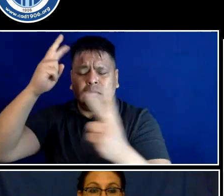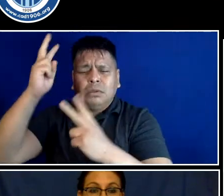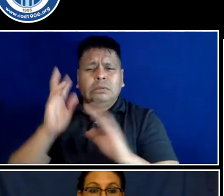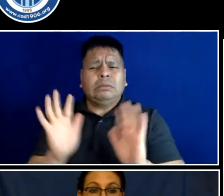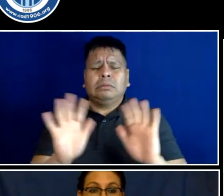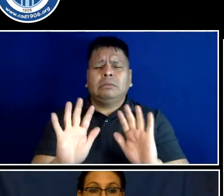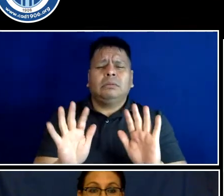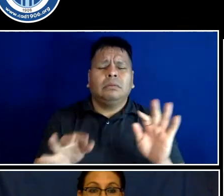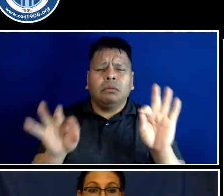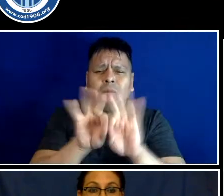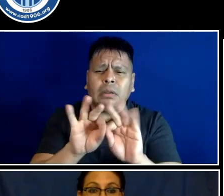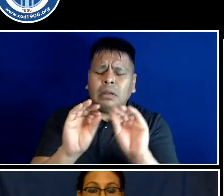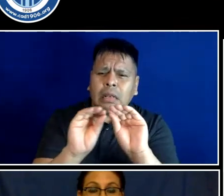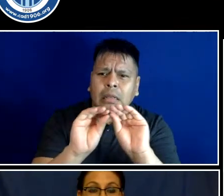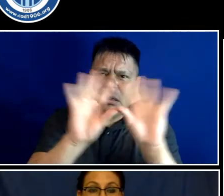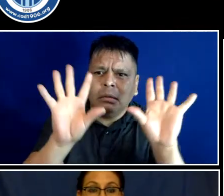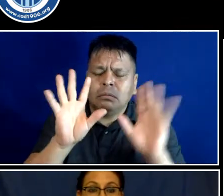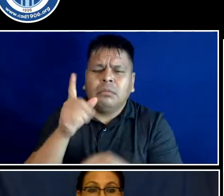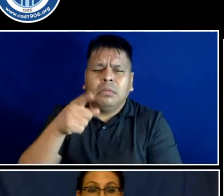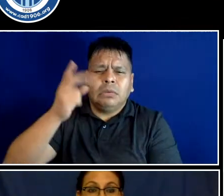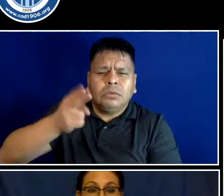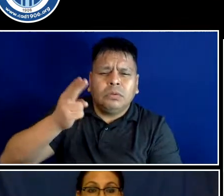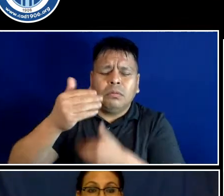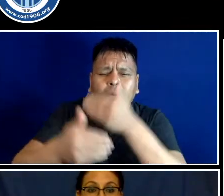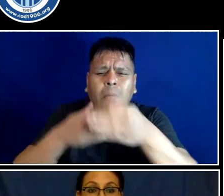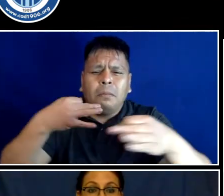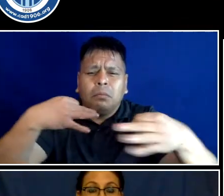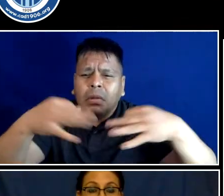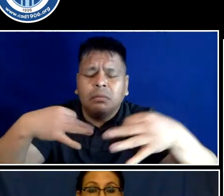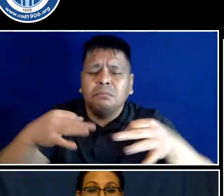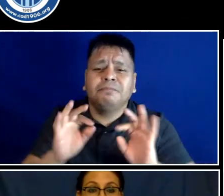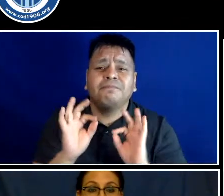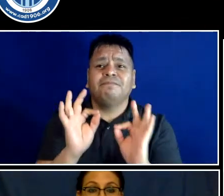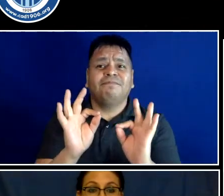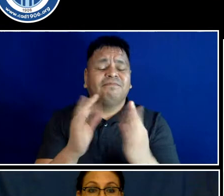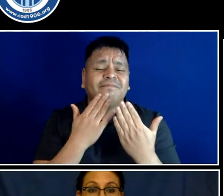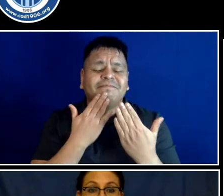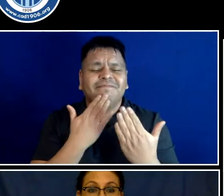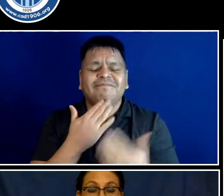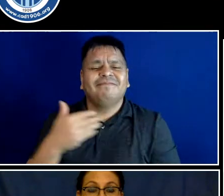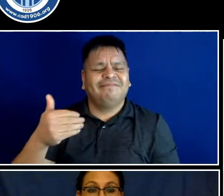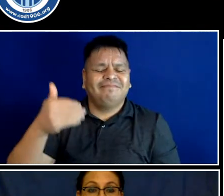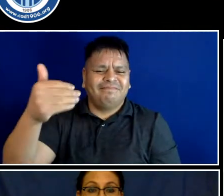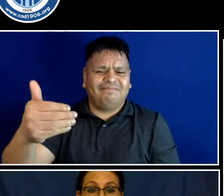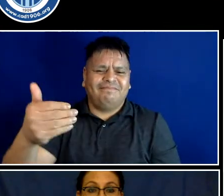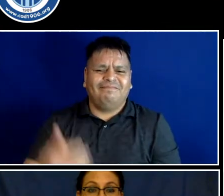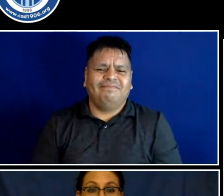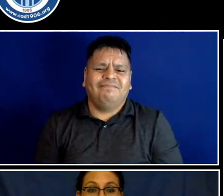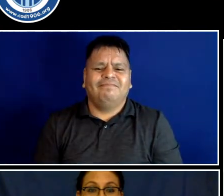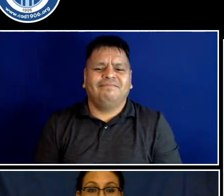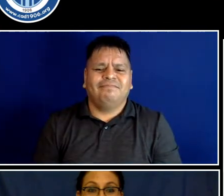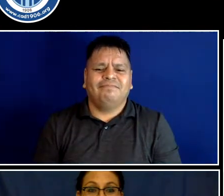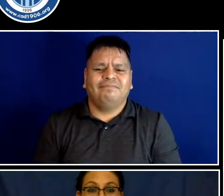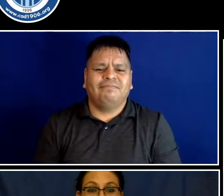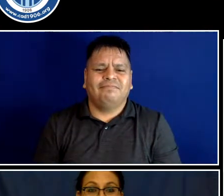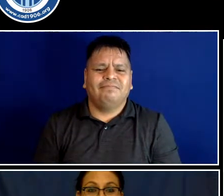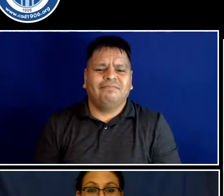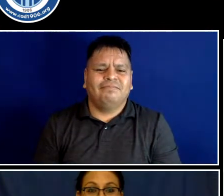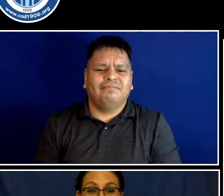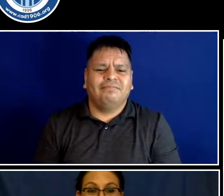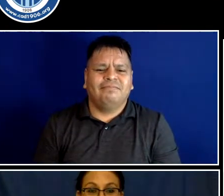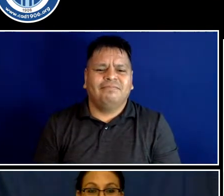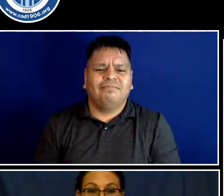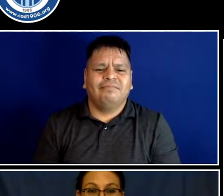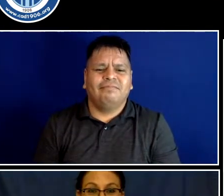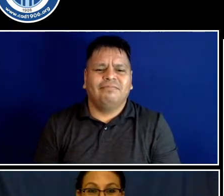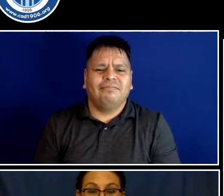similar terms, but they do not mean the same thing. We don't want to misunderstand identities, people's culture, and how they identify. So